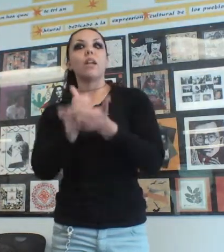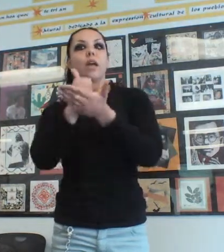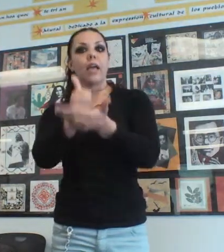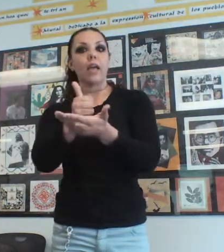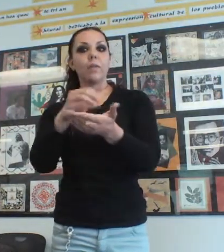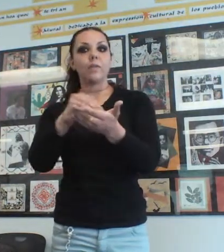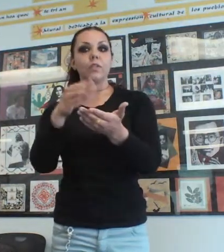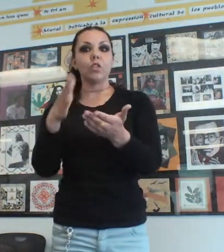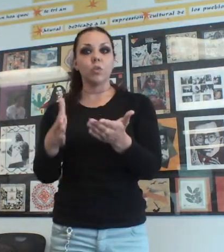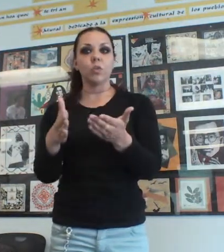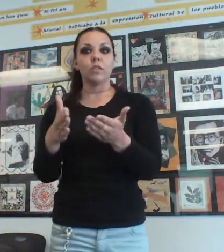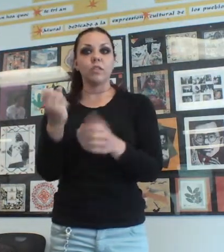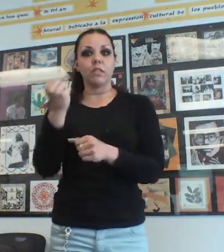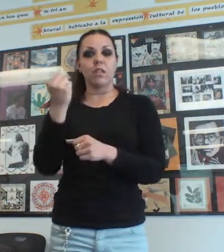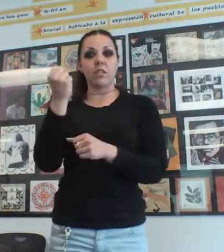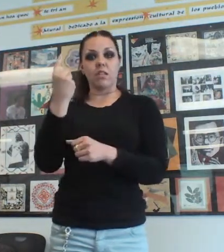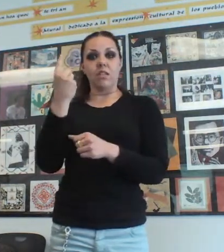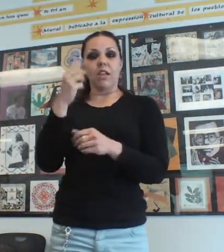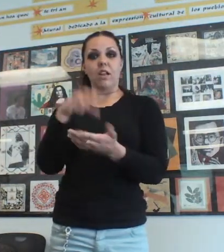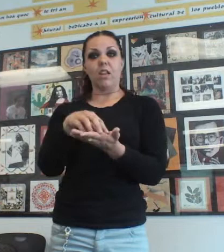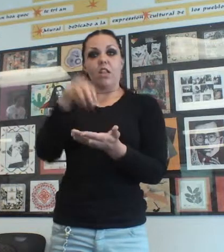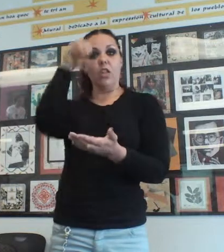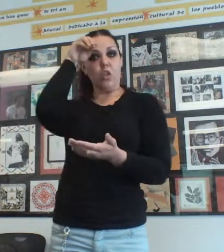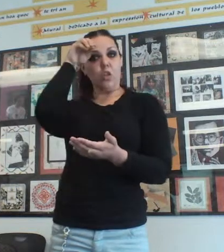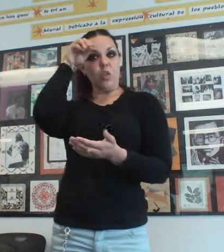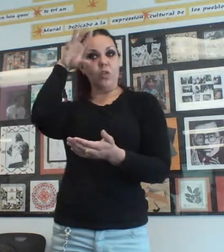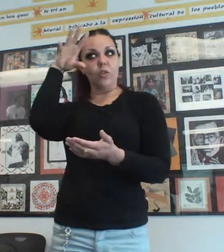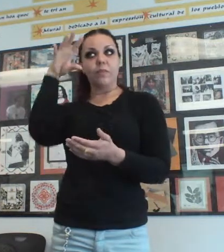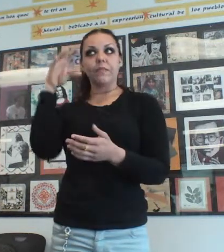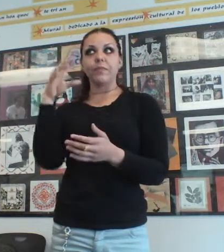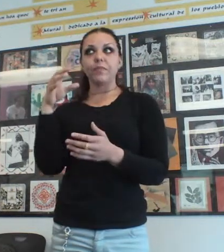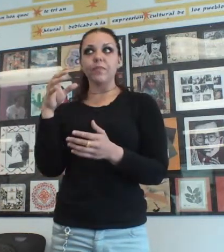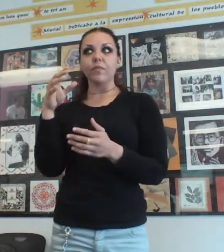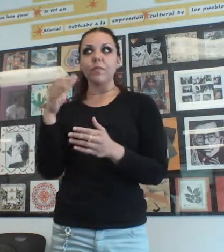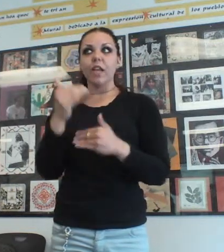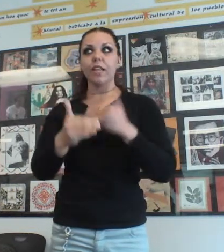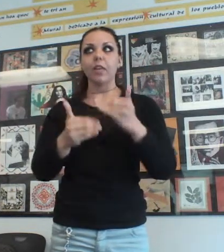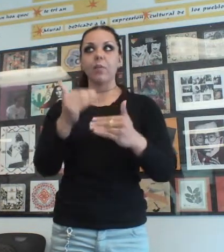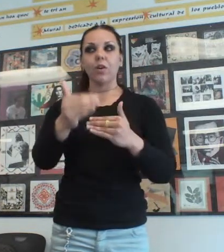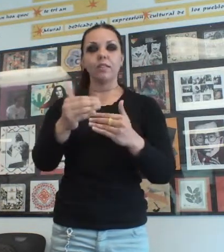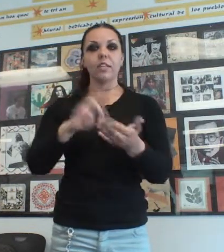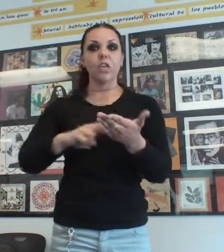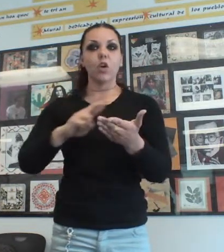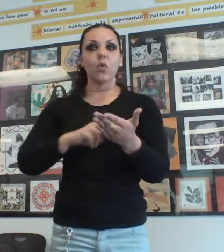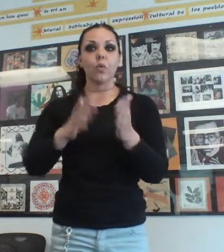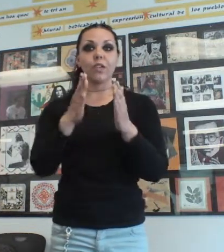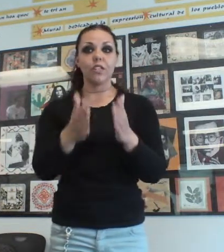to try to help people learn the process, researchers have broken it down into just separate little